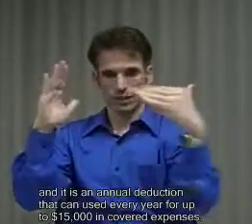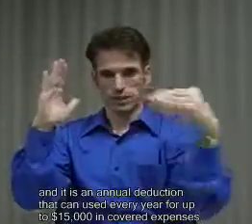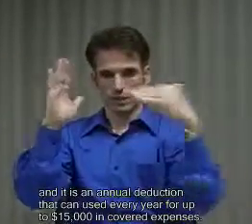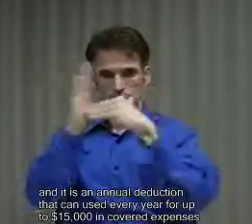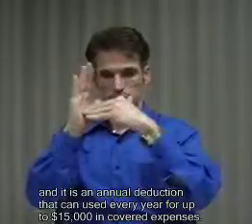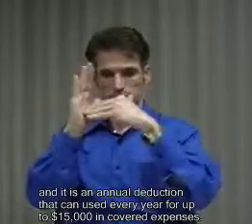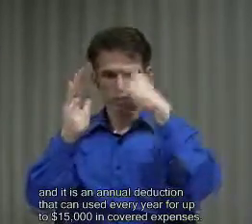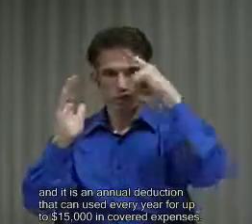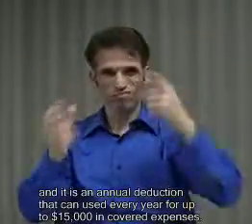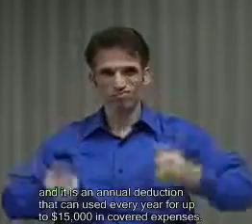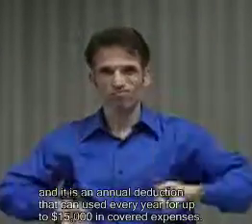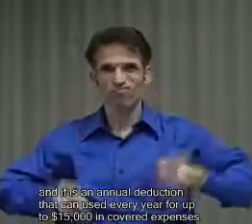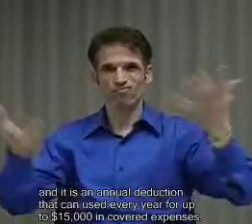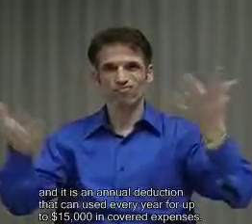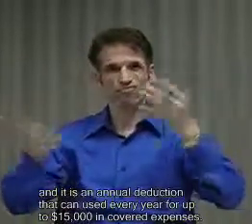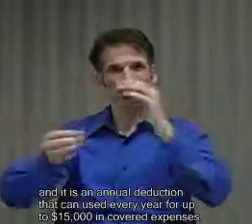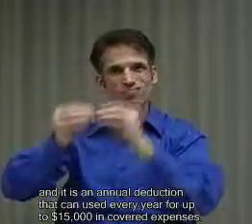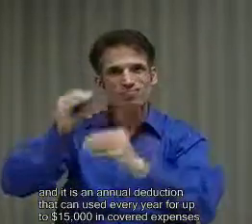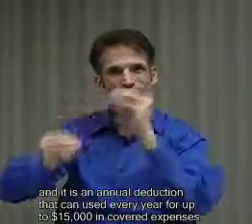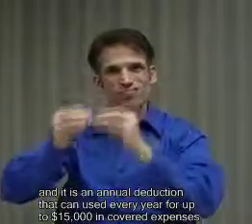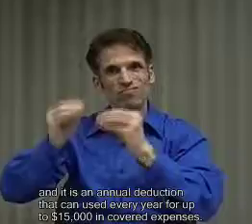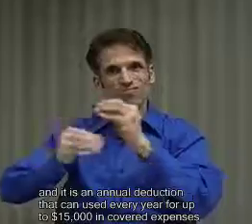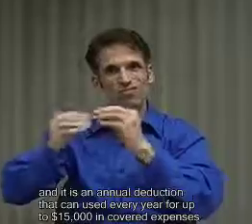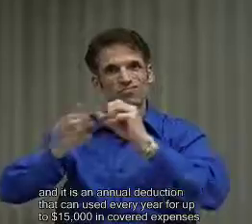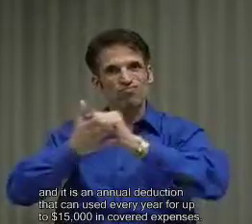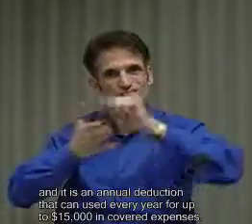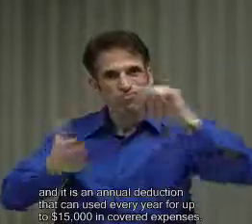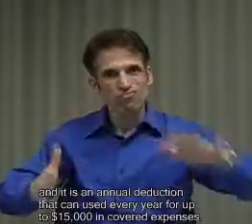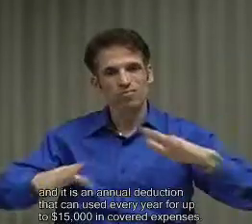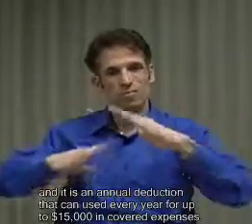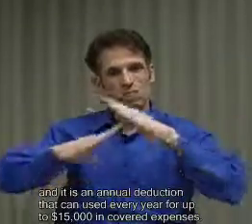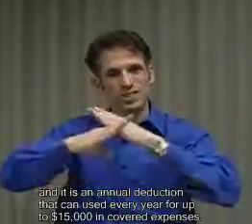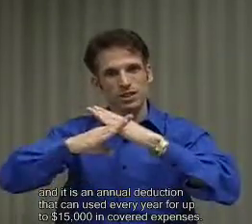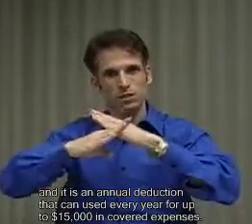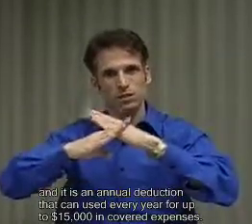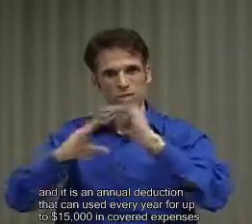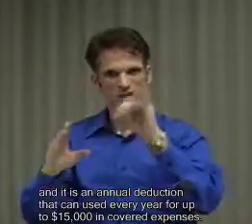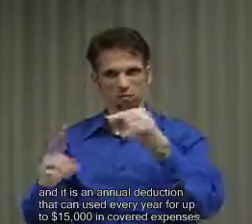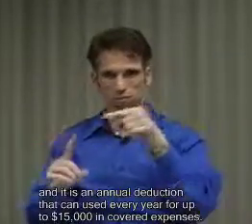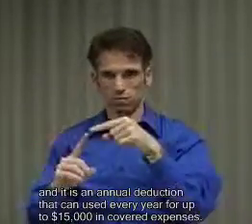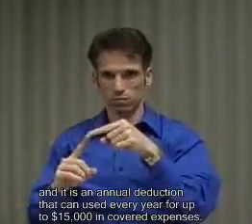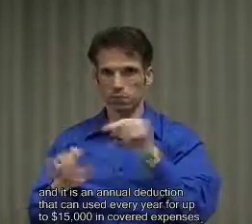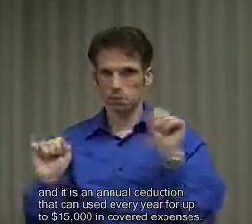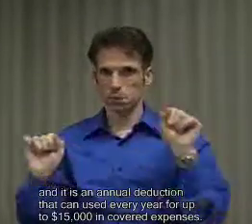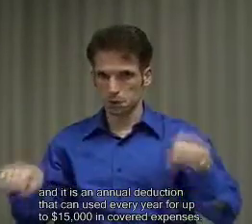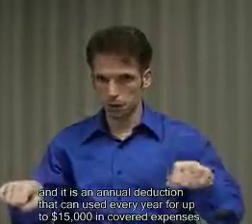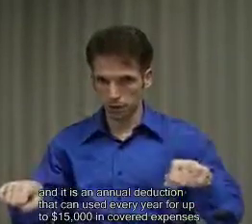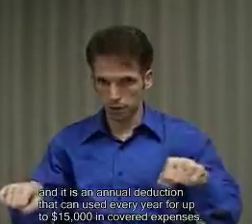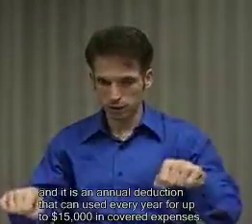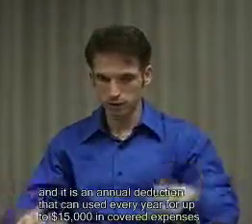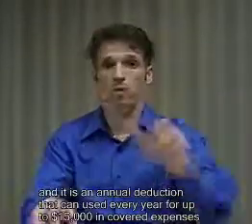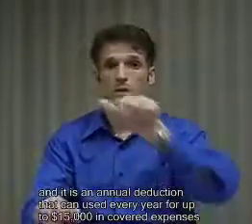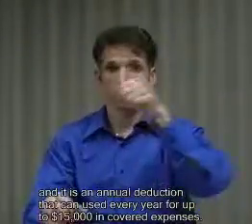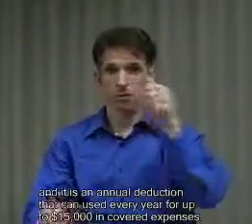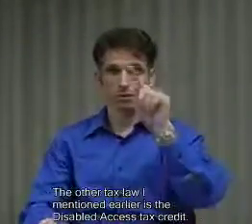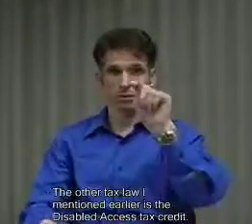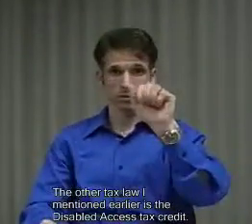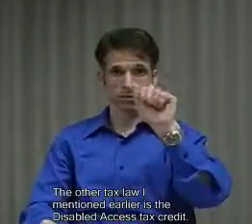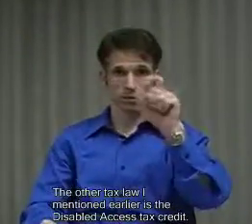And it is an annual deduction that can be used every year for up to $15,000 in covered expenses. The